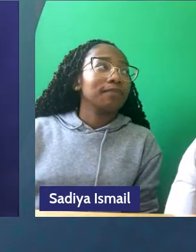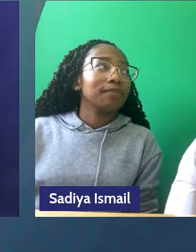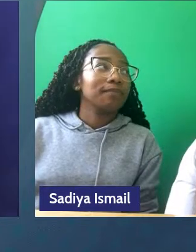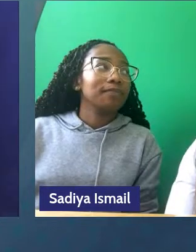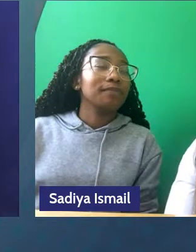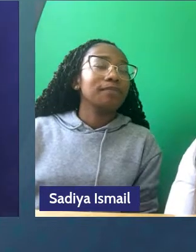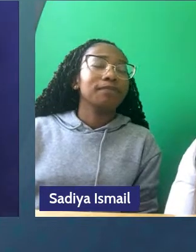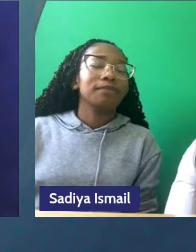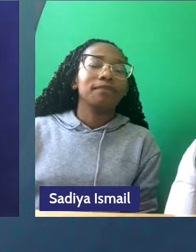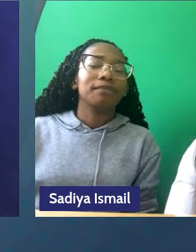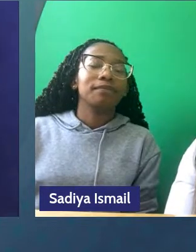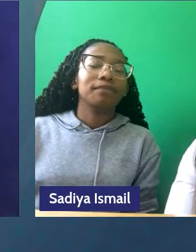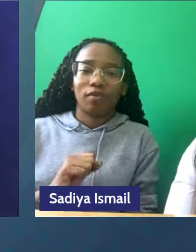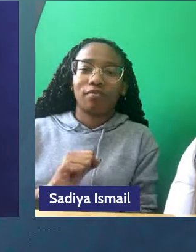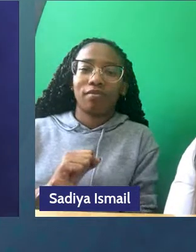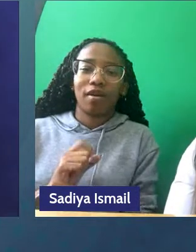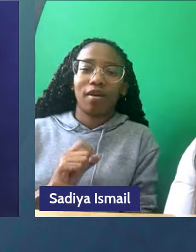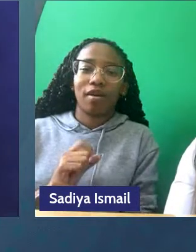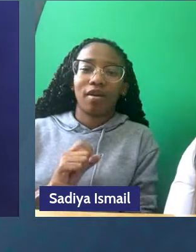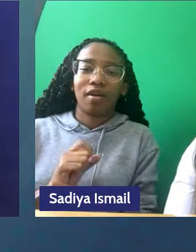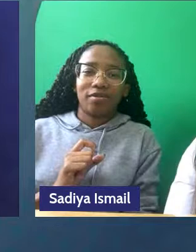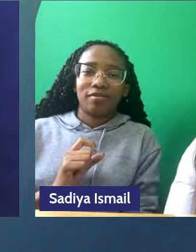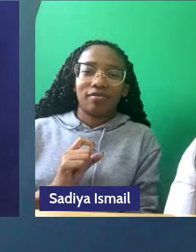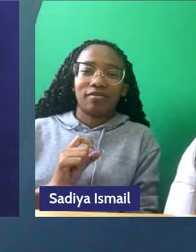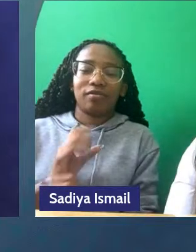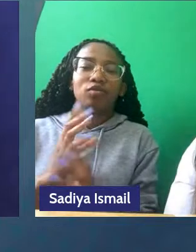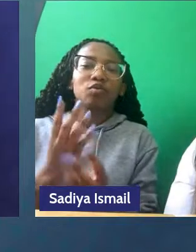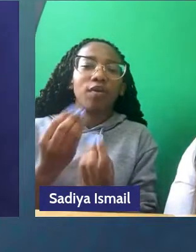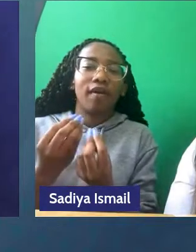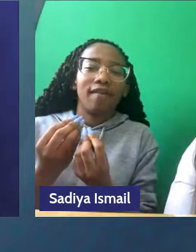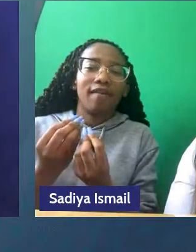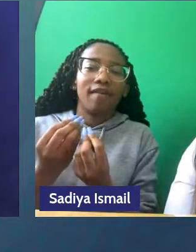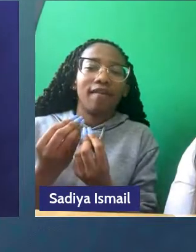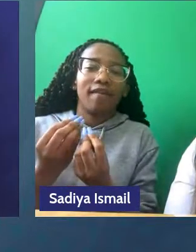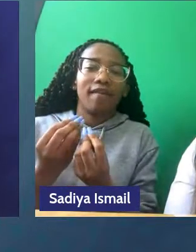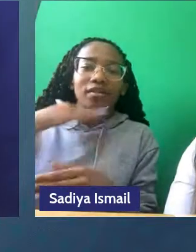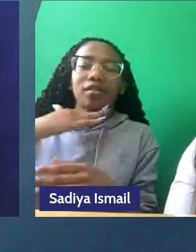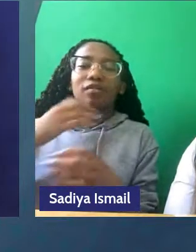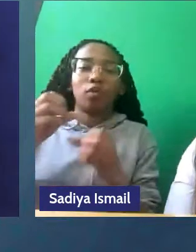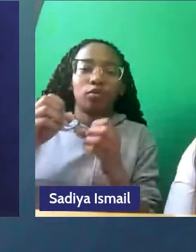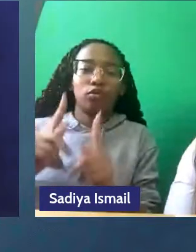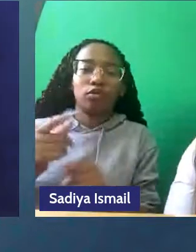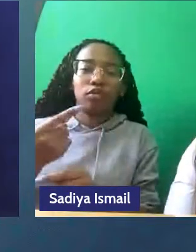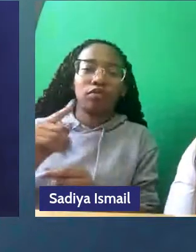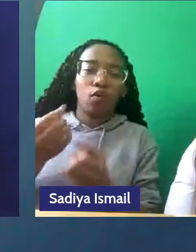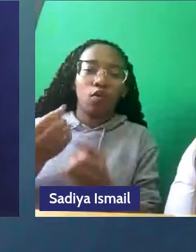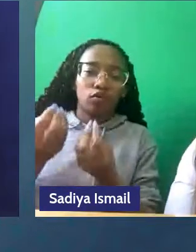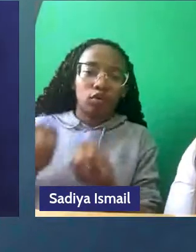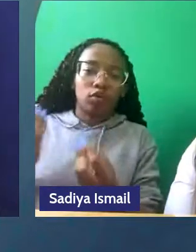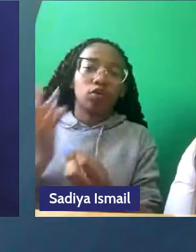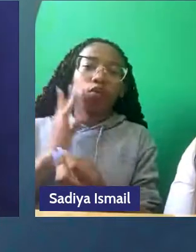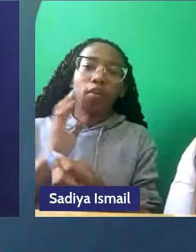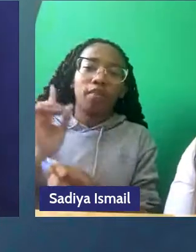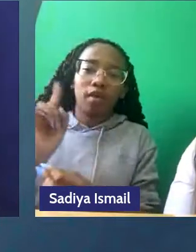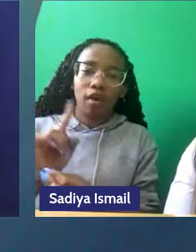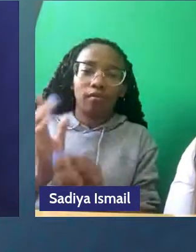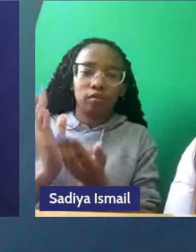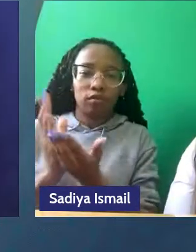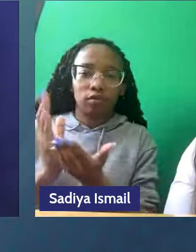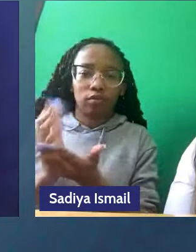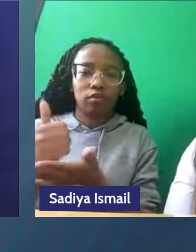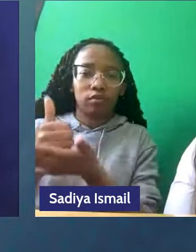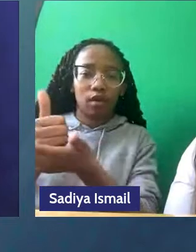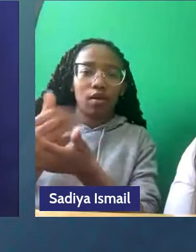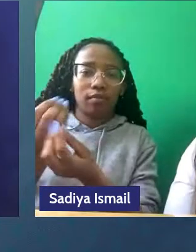for them, or are there, support groups in place to assist them to lead a